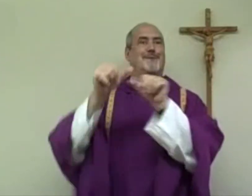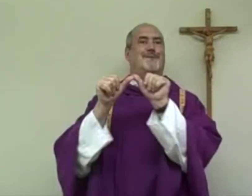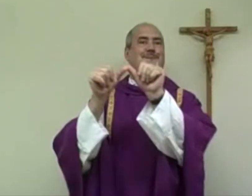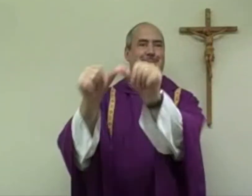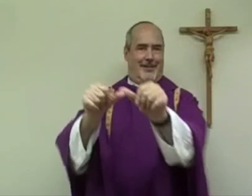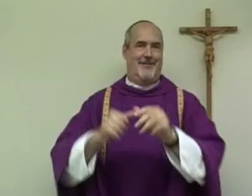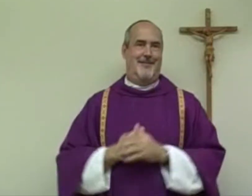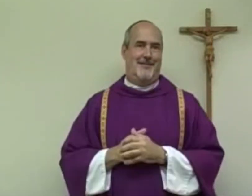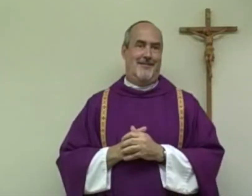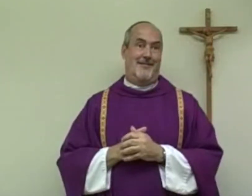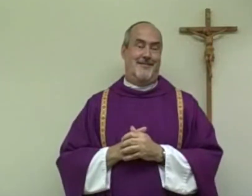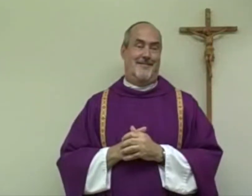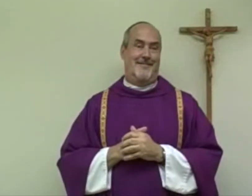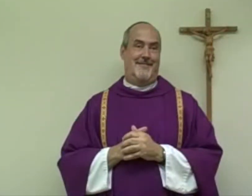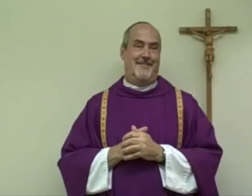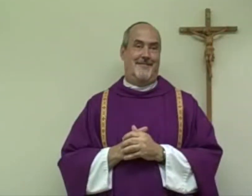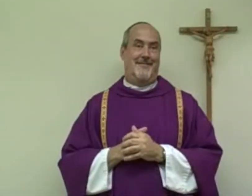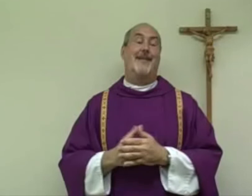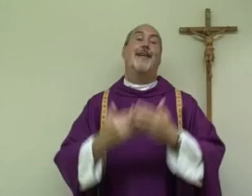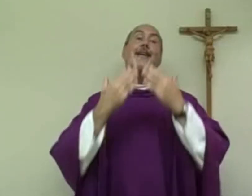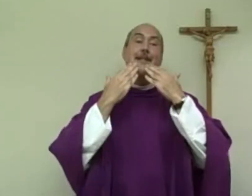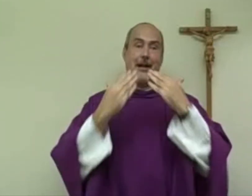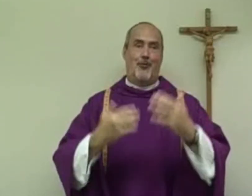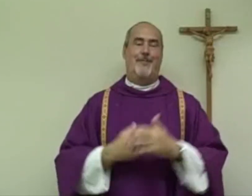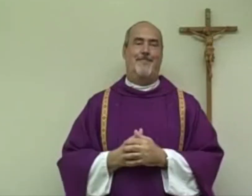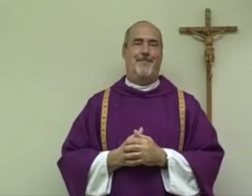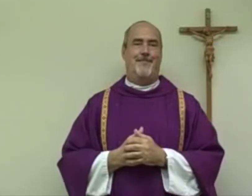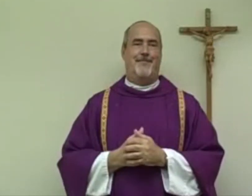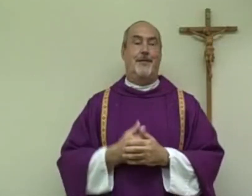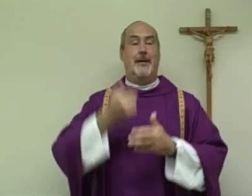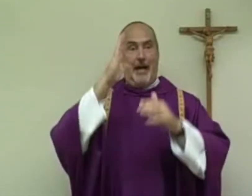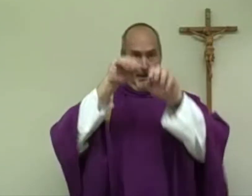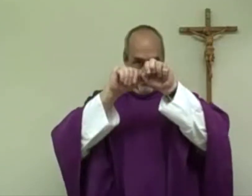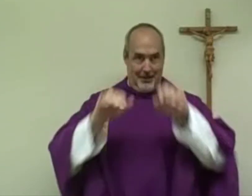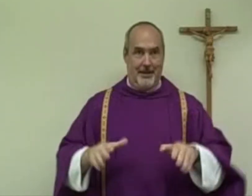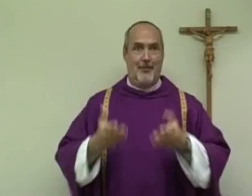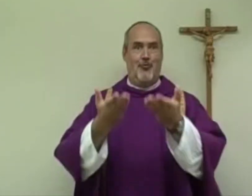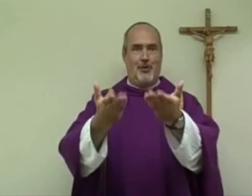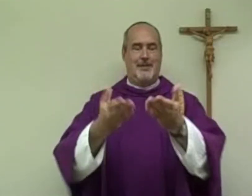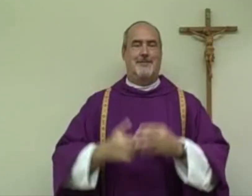come that we don't even know yet. Thank you, and God bless you.